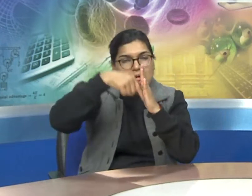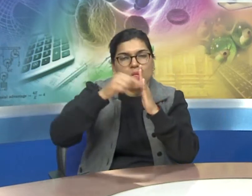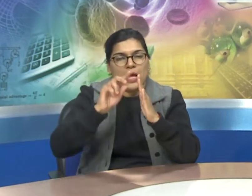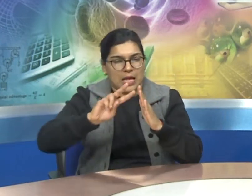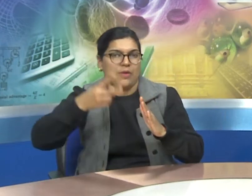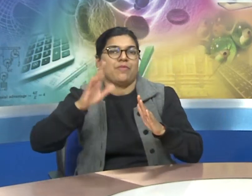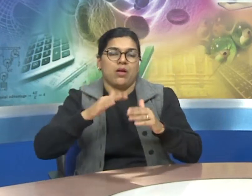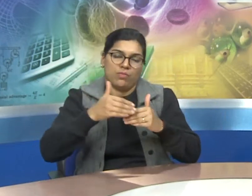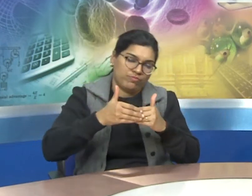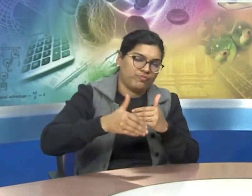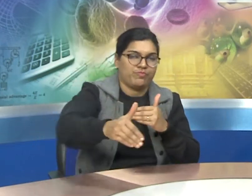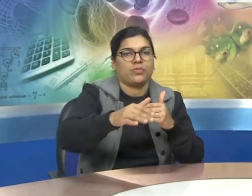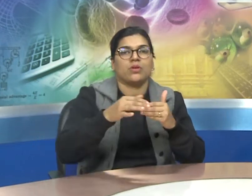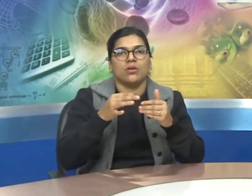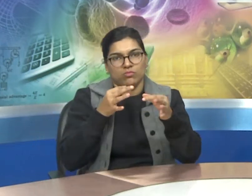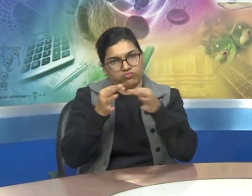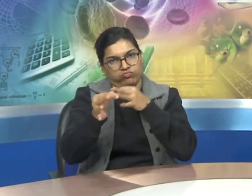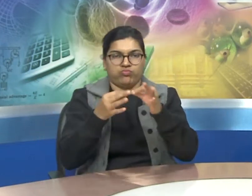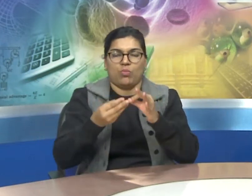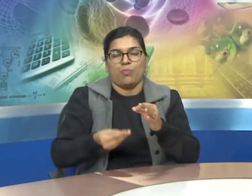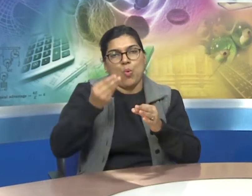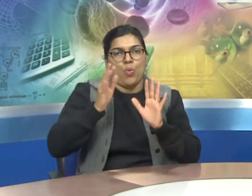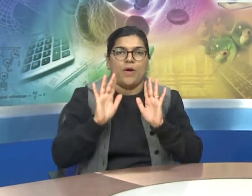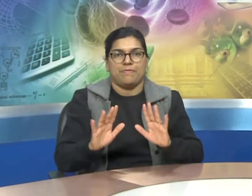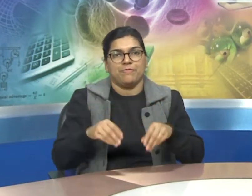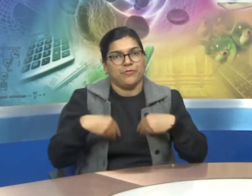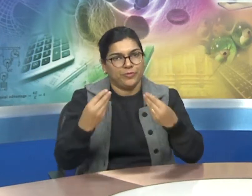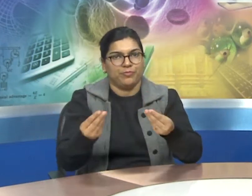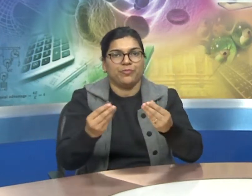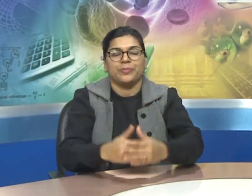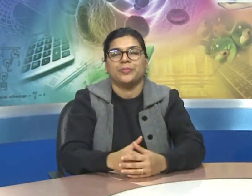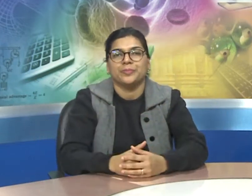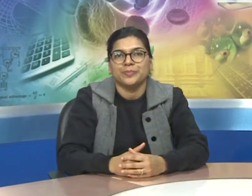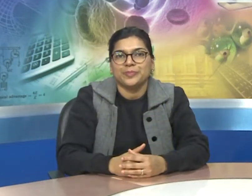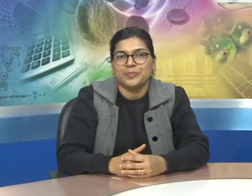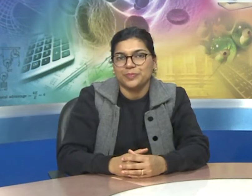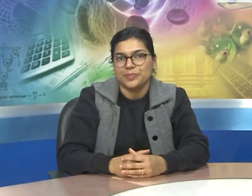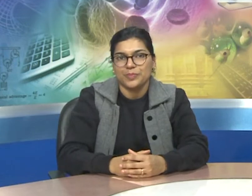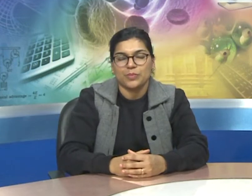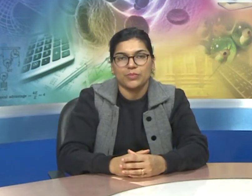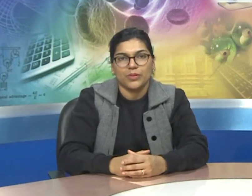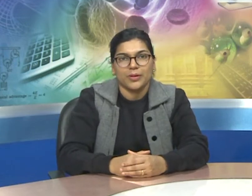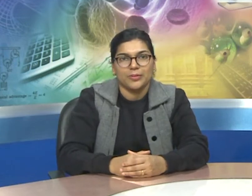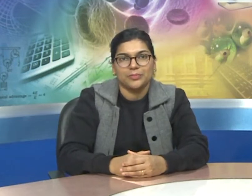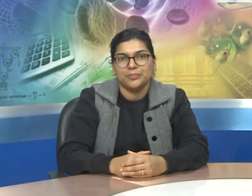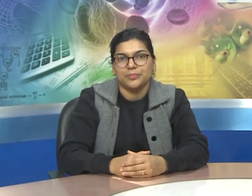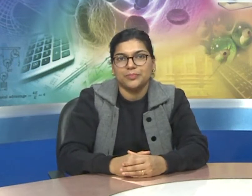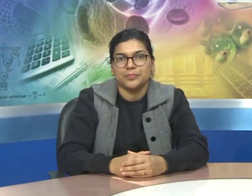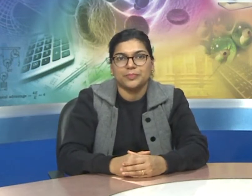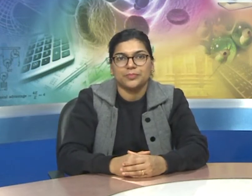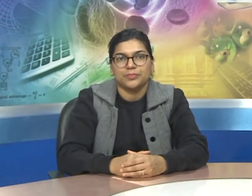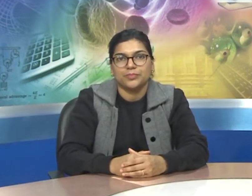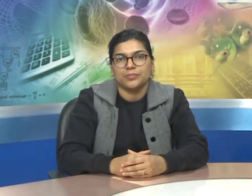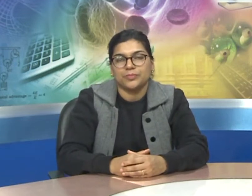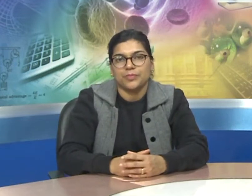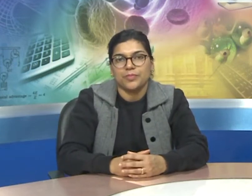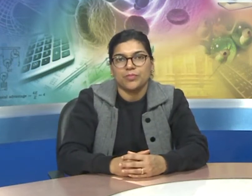PowerPoint tools are similar, but the pop-up appearance is different in both.